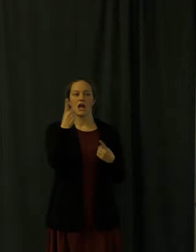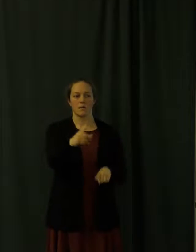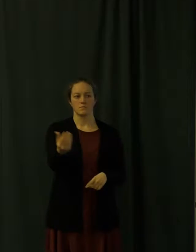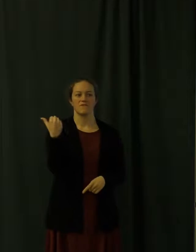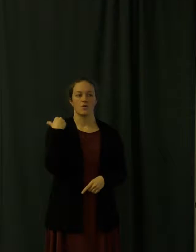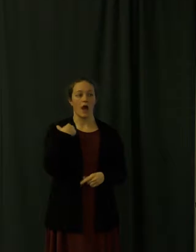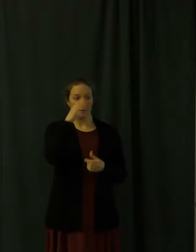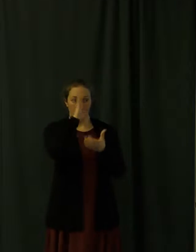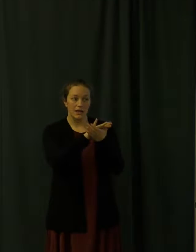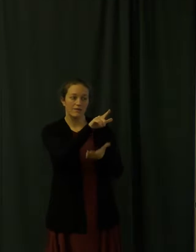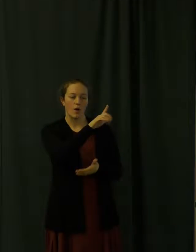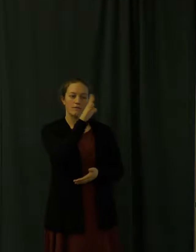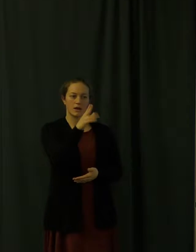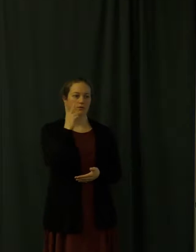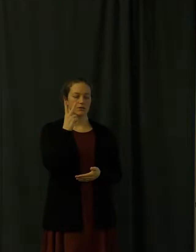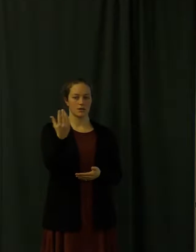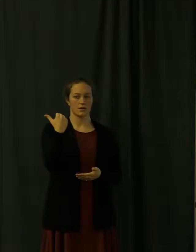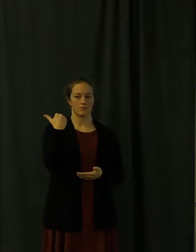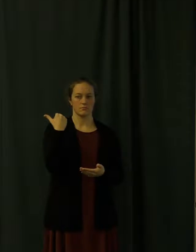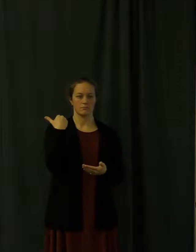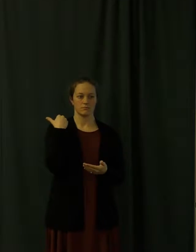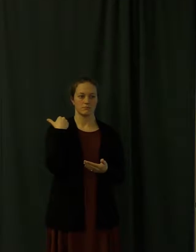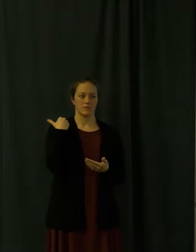I mean, I believe you, but I'll